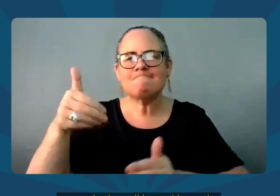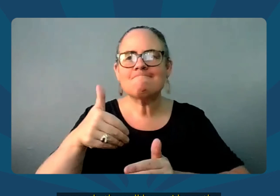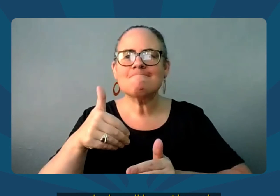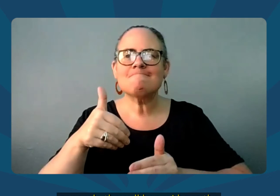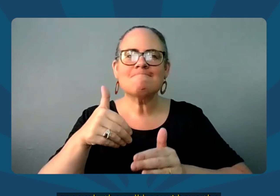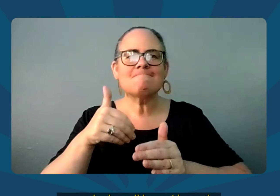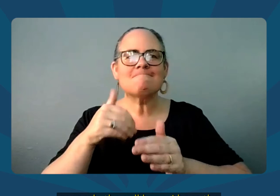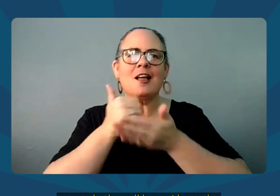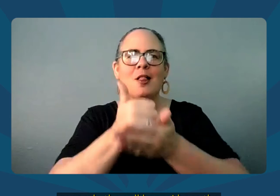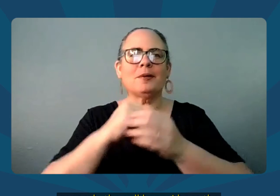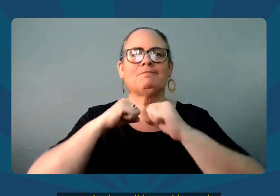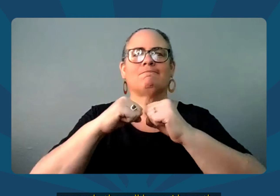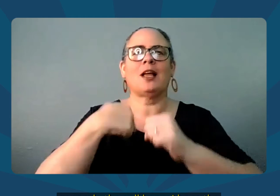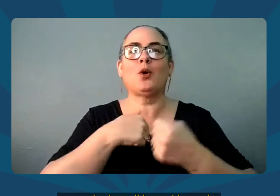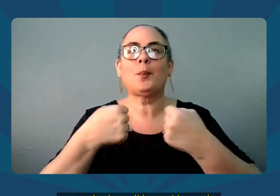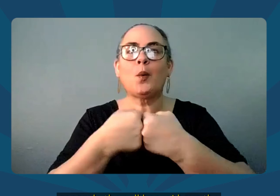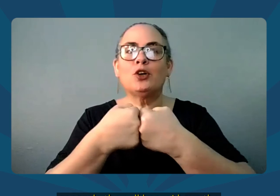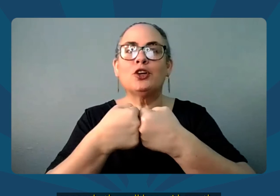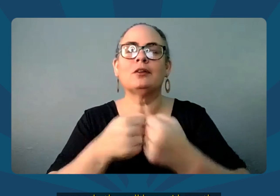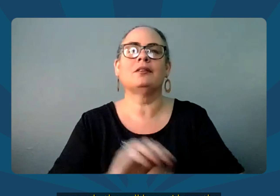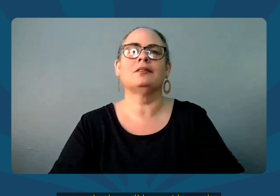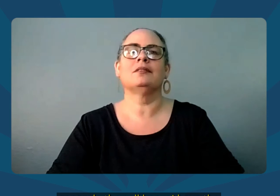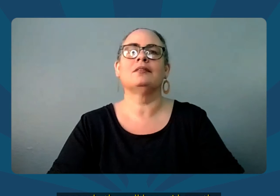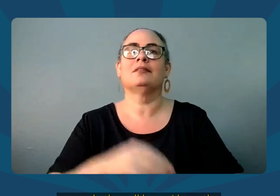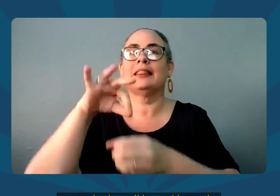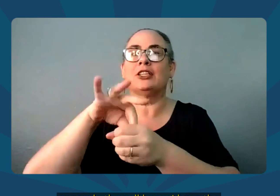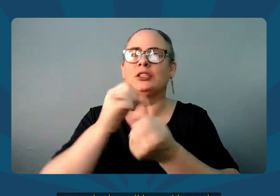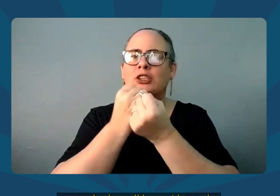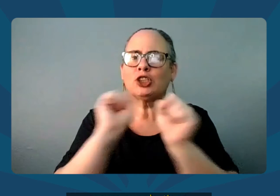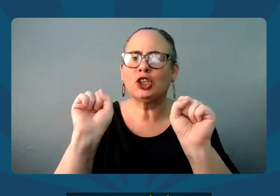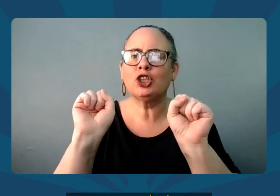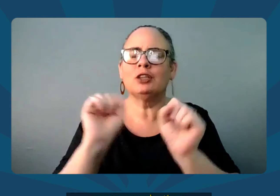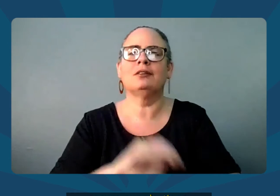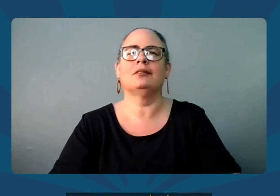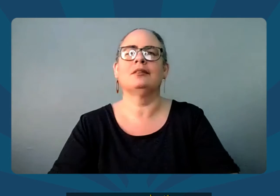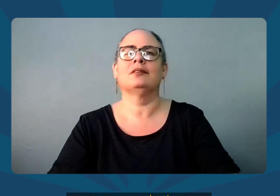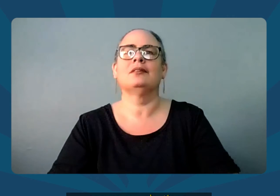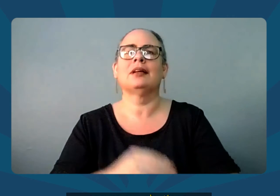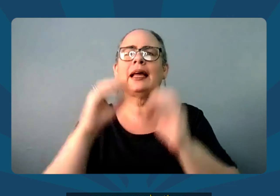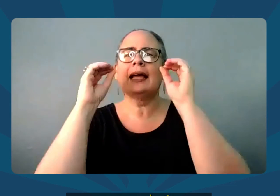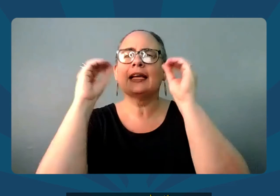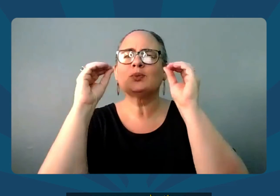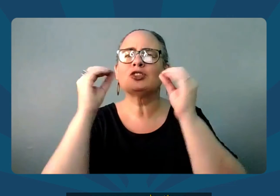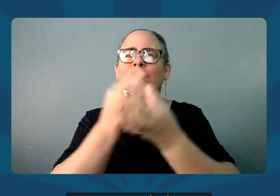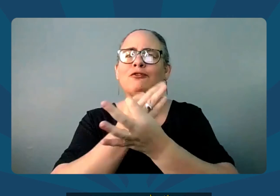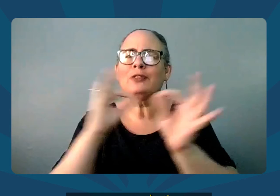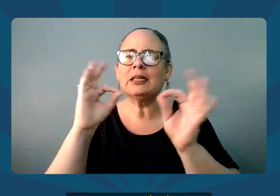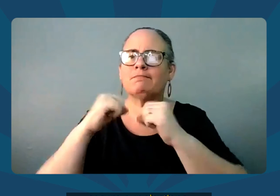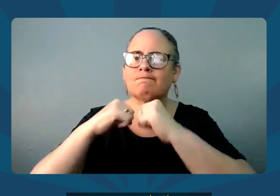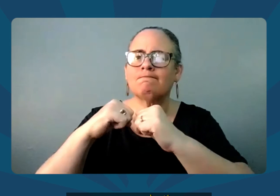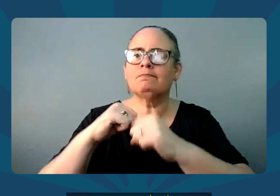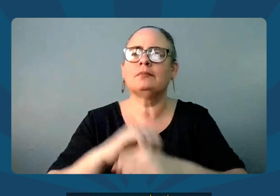They all know I have the tenacity to secure our borders, secure our elections,